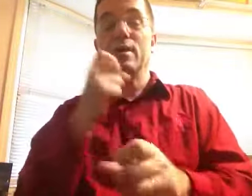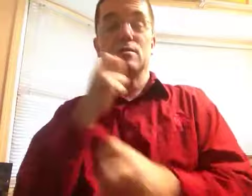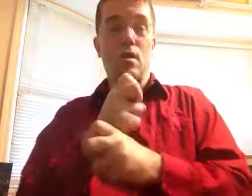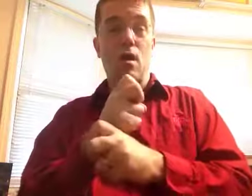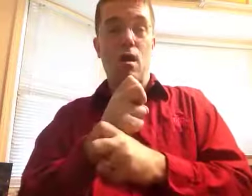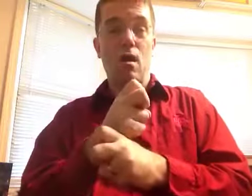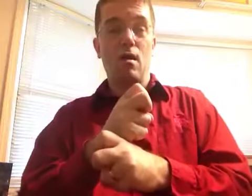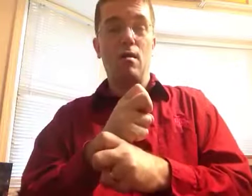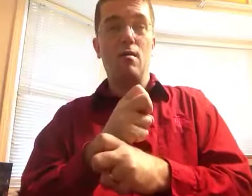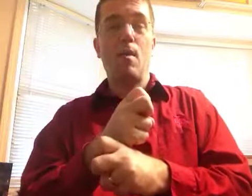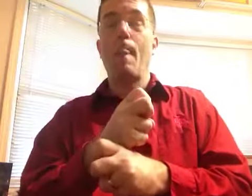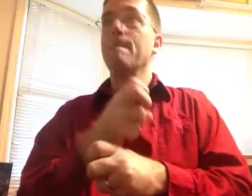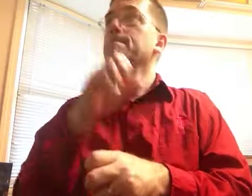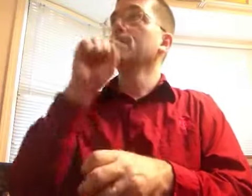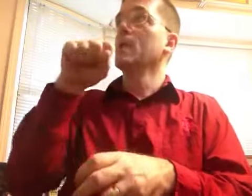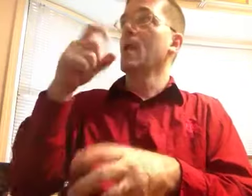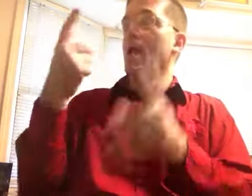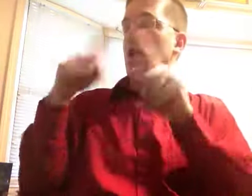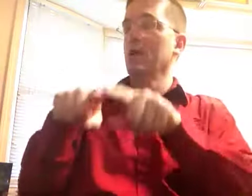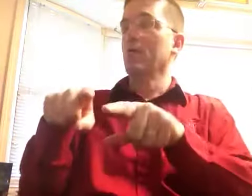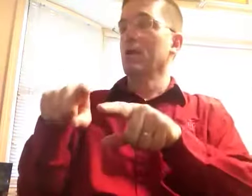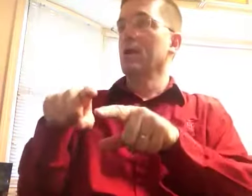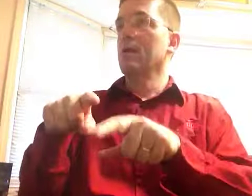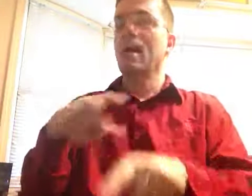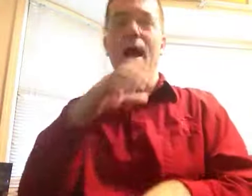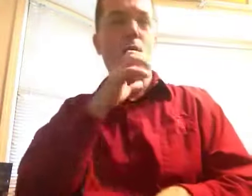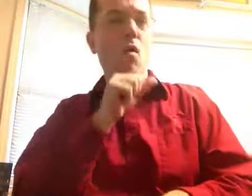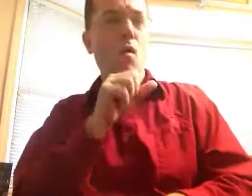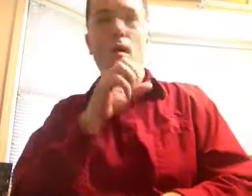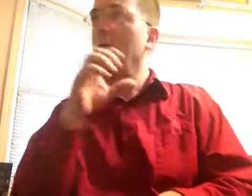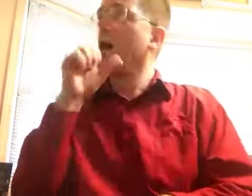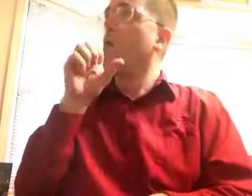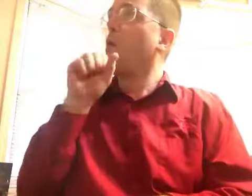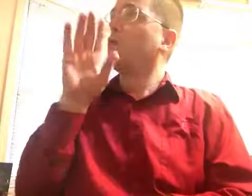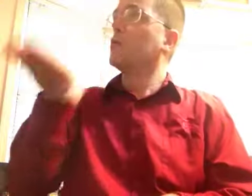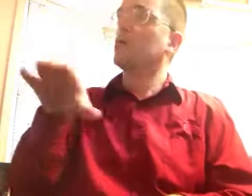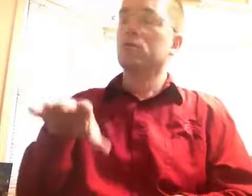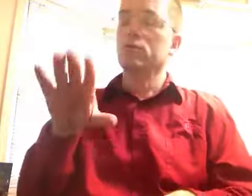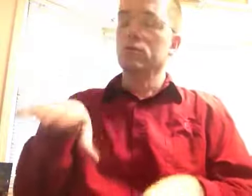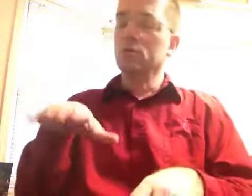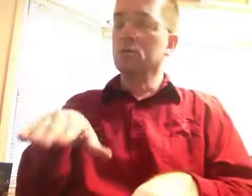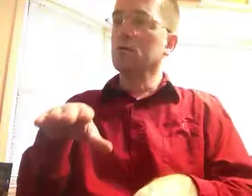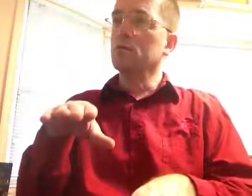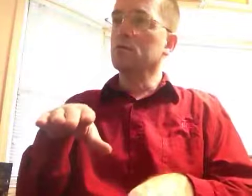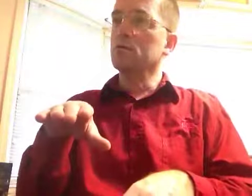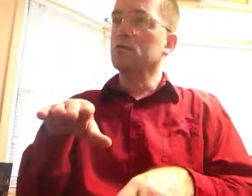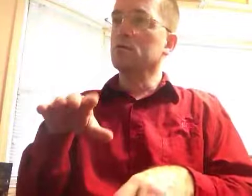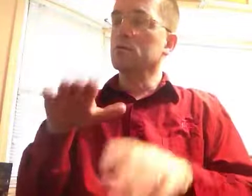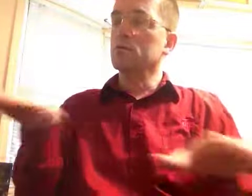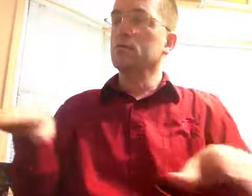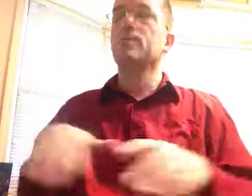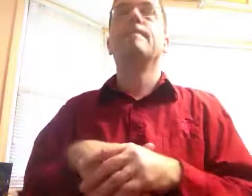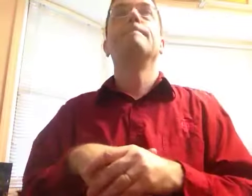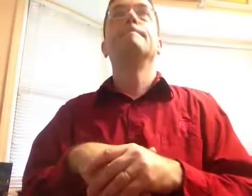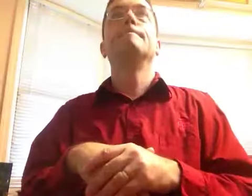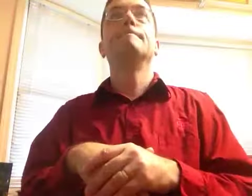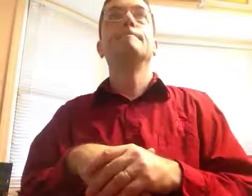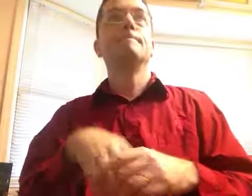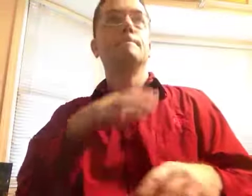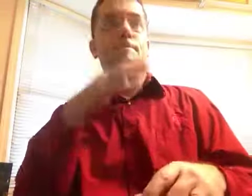wait on things to turn around. How old are your children? My daughter is 24. She's not living in the house, but my son is